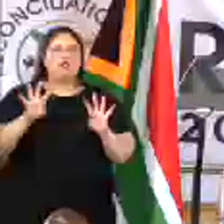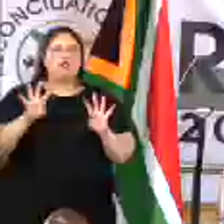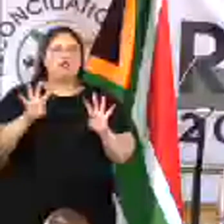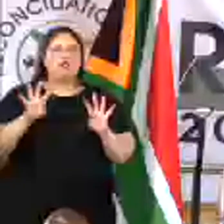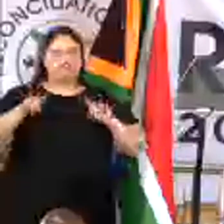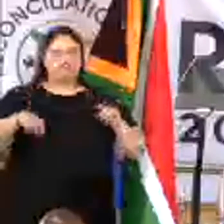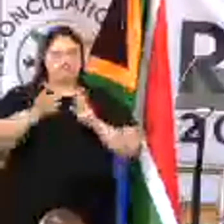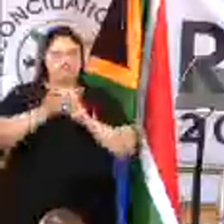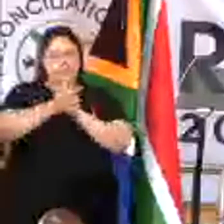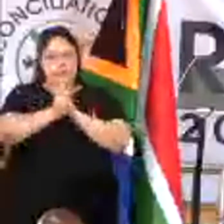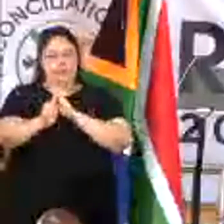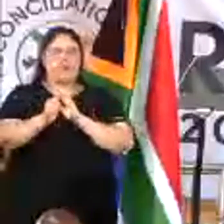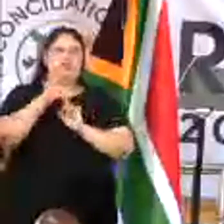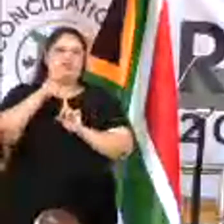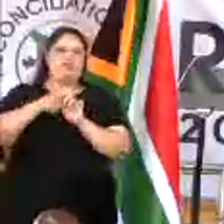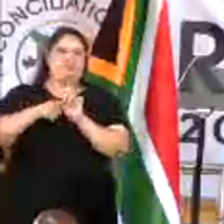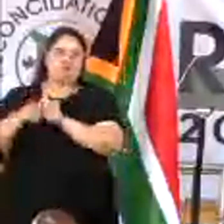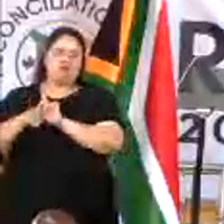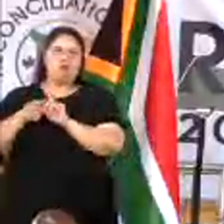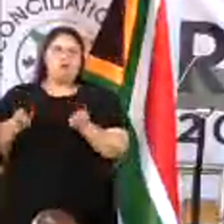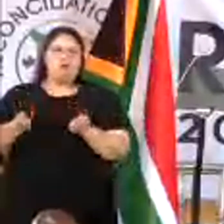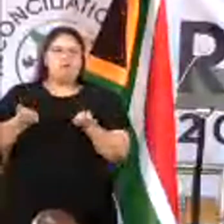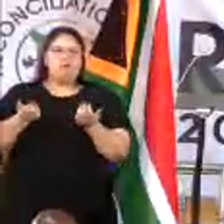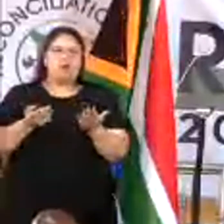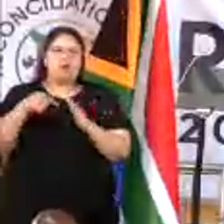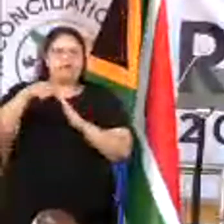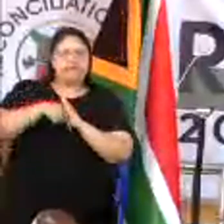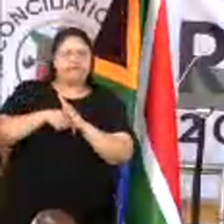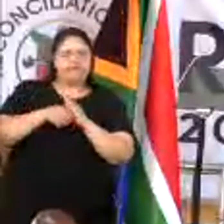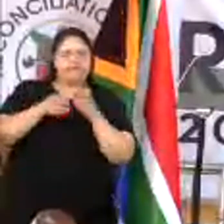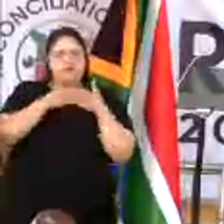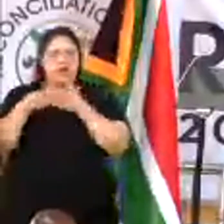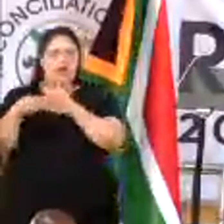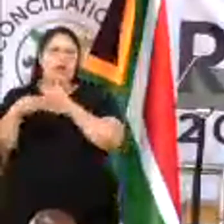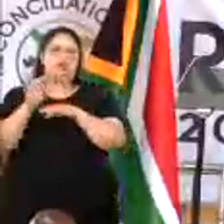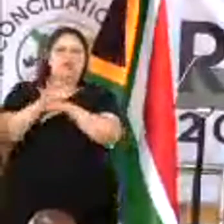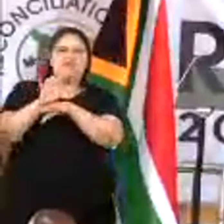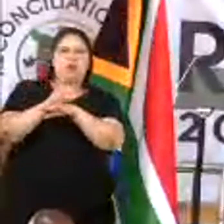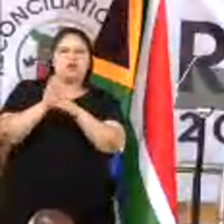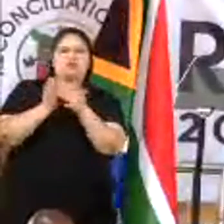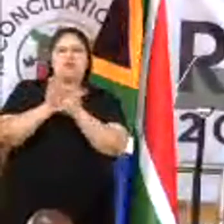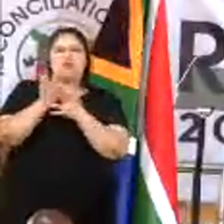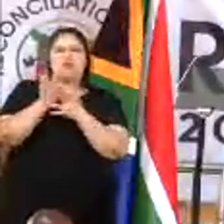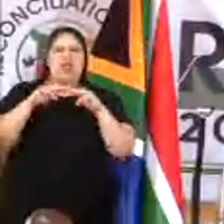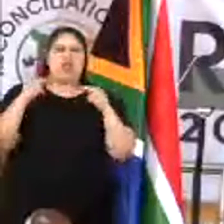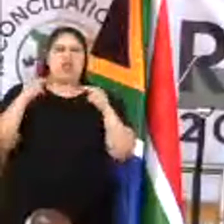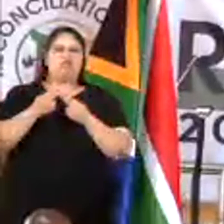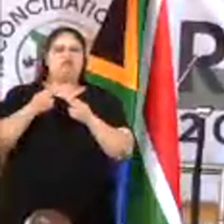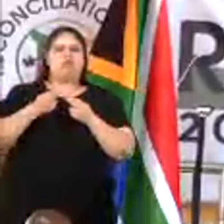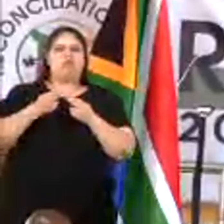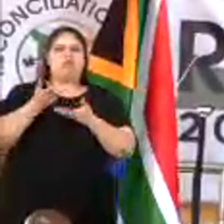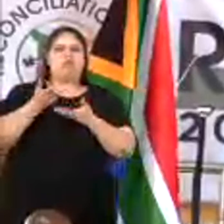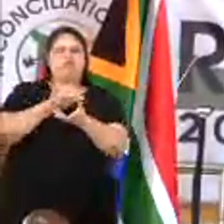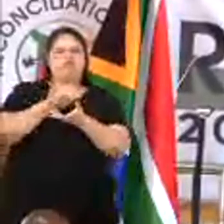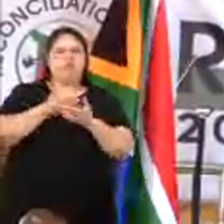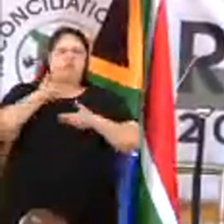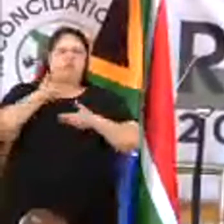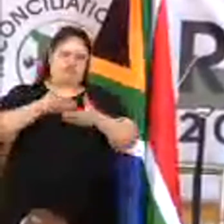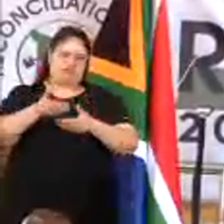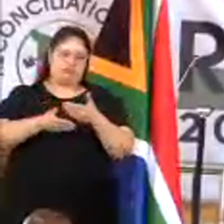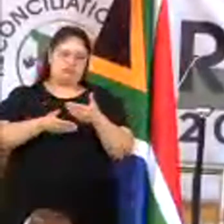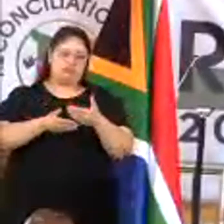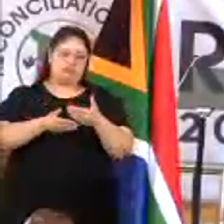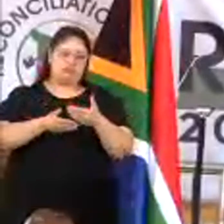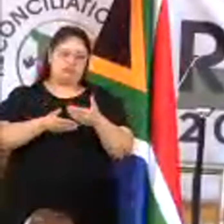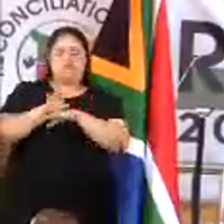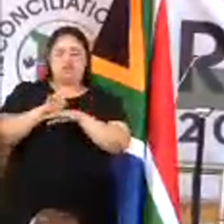eminent persons to provide guidance and advice through the national dialogue process. The